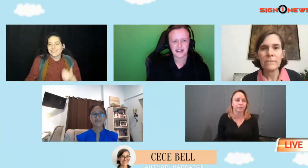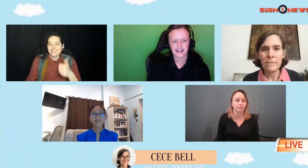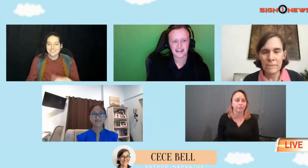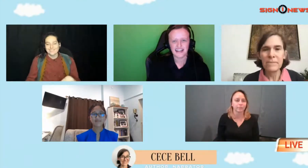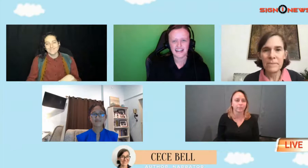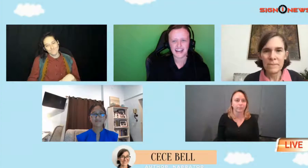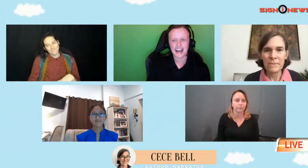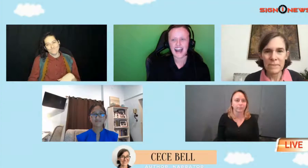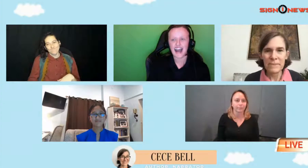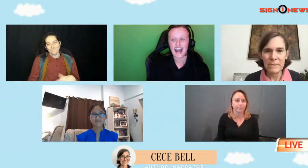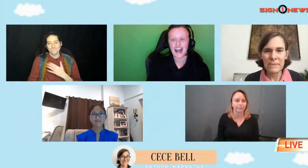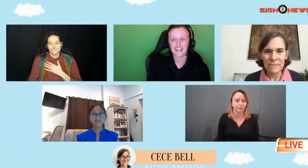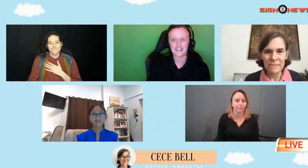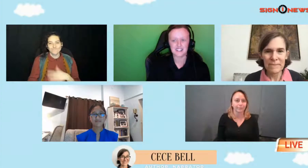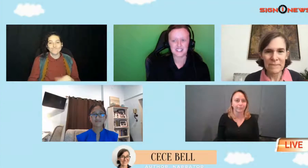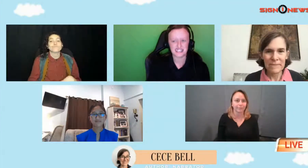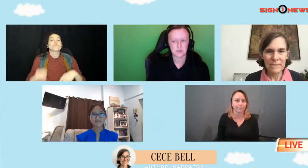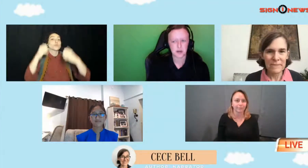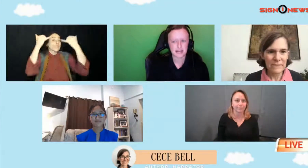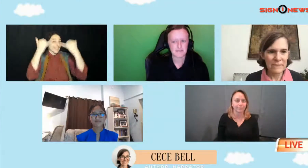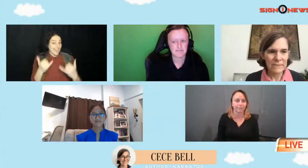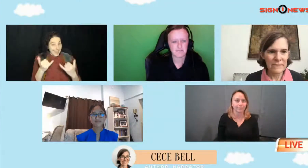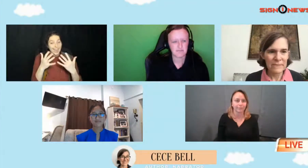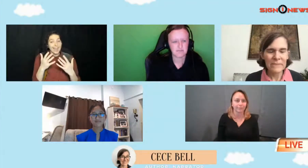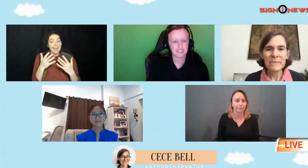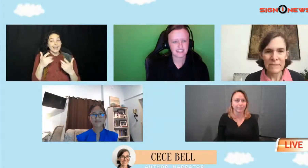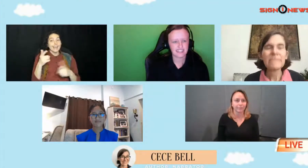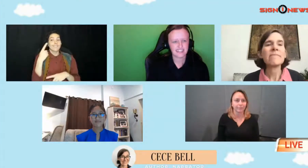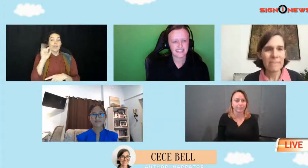So I can understand why.